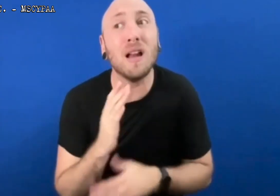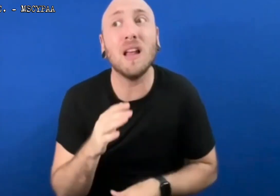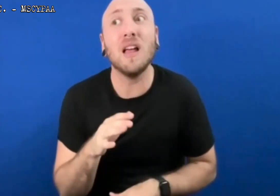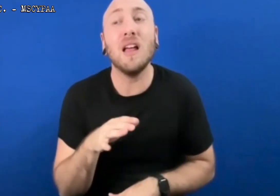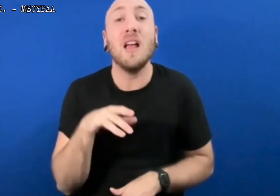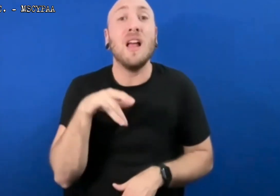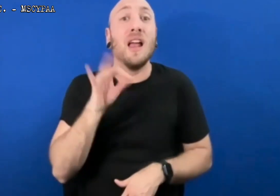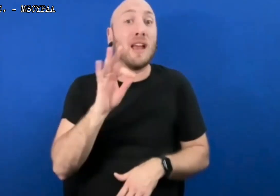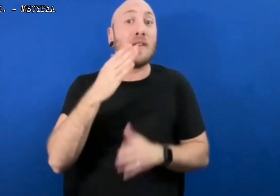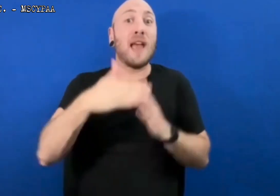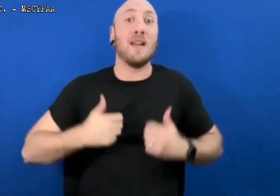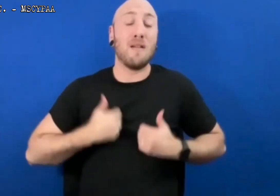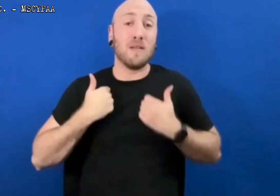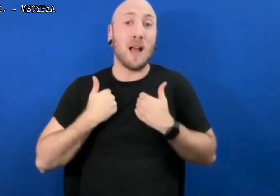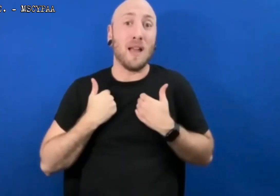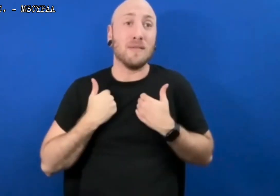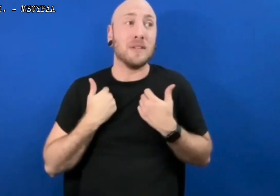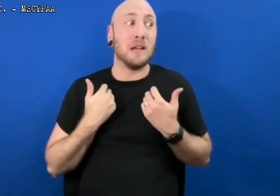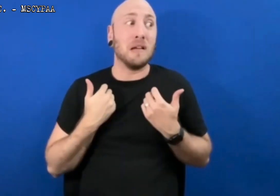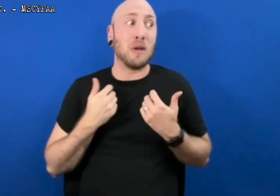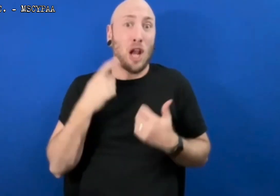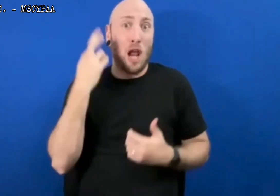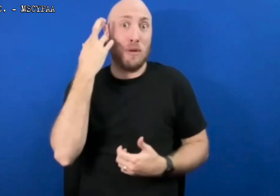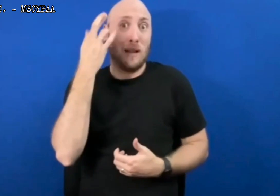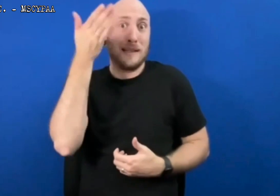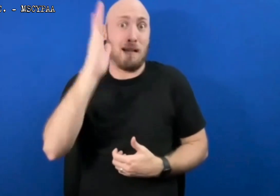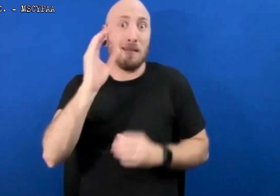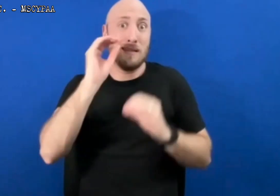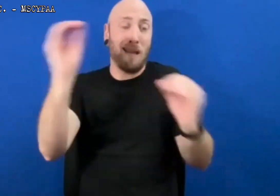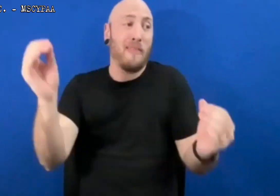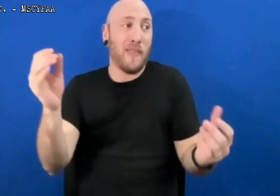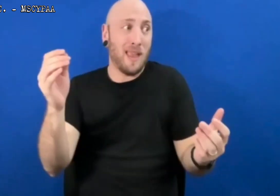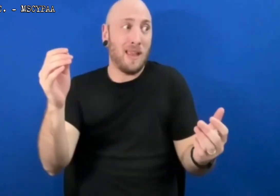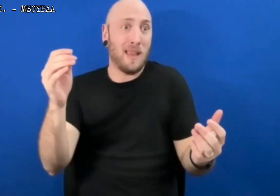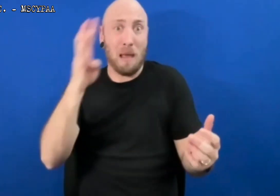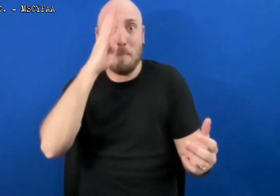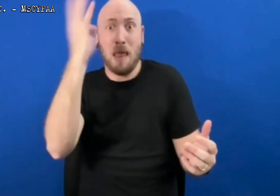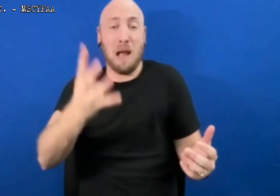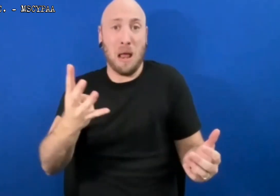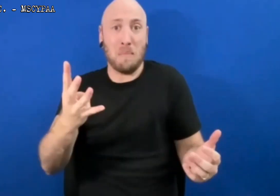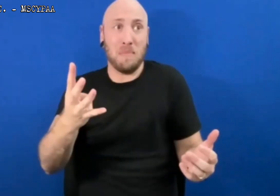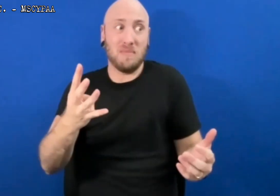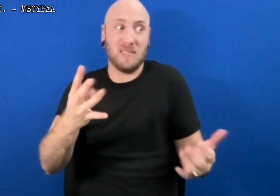baloney, at least I'll have lived a better life believing in a higher power. That's it. I'm Becky. I'm an alcoholic.